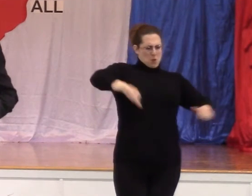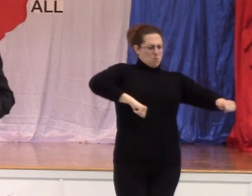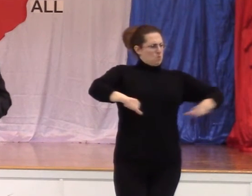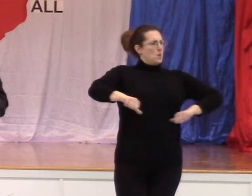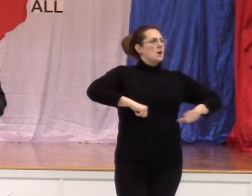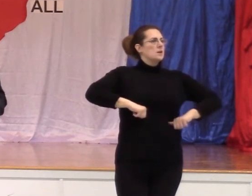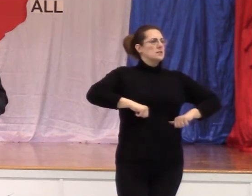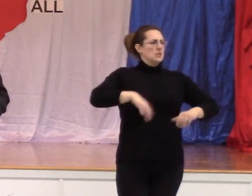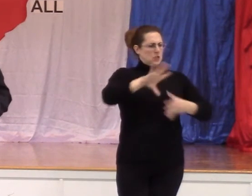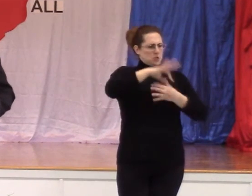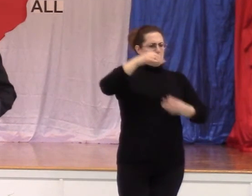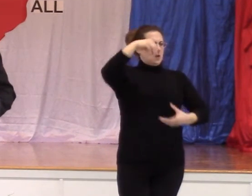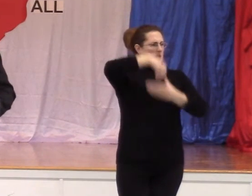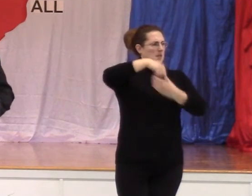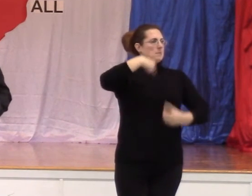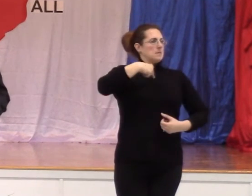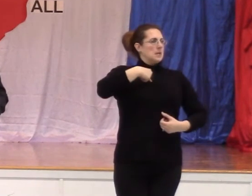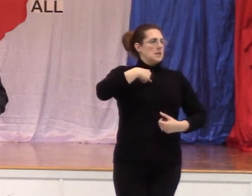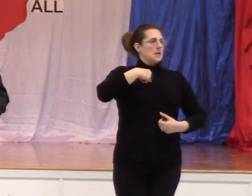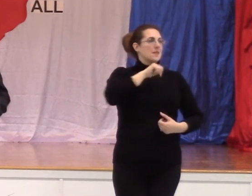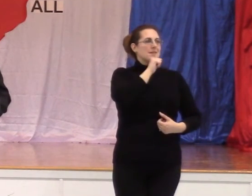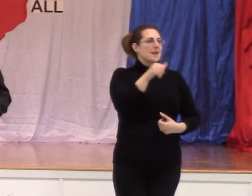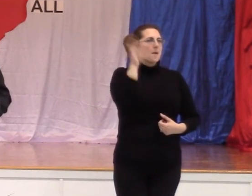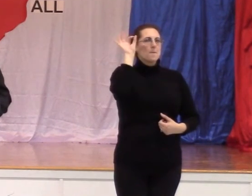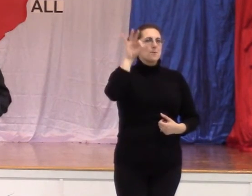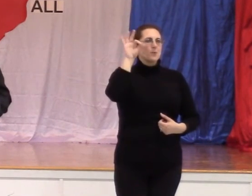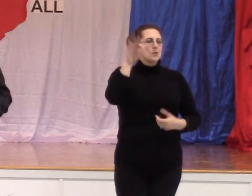has come into them without the preaching of the Scriptures?